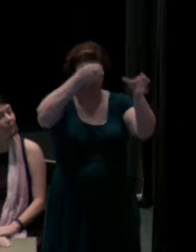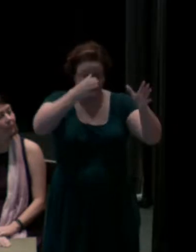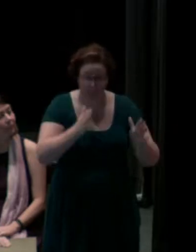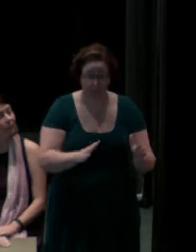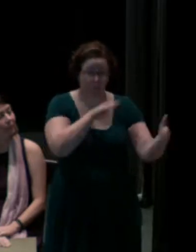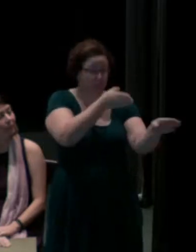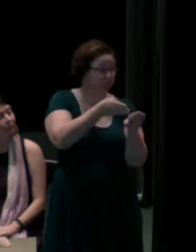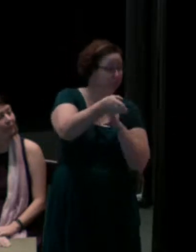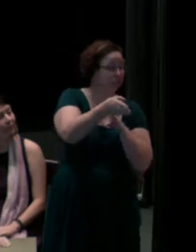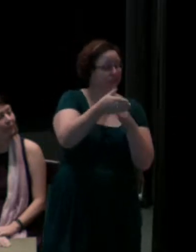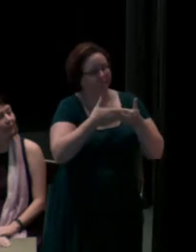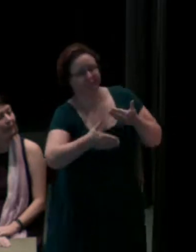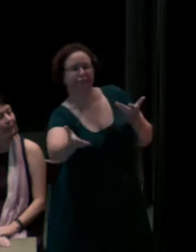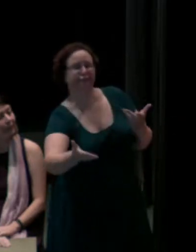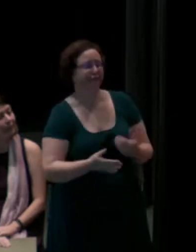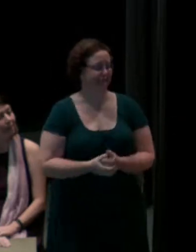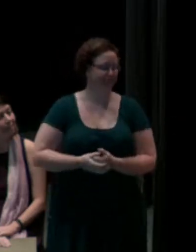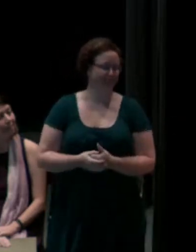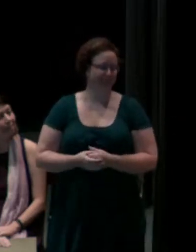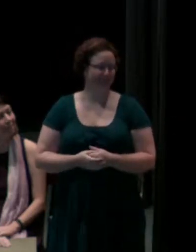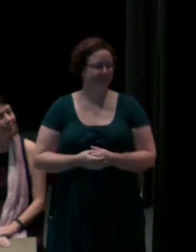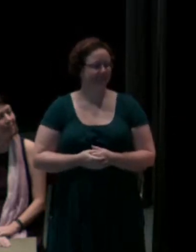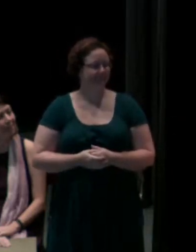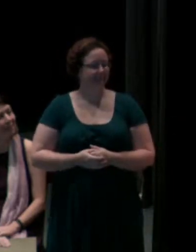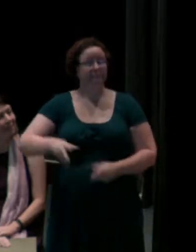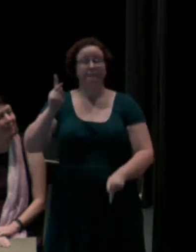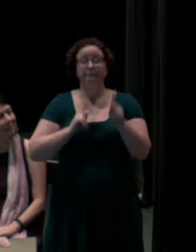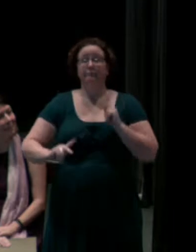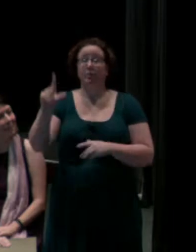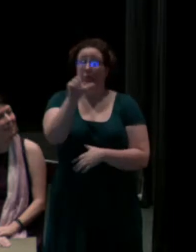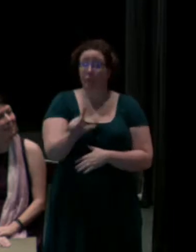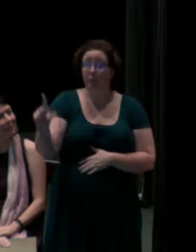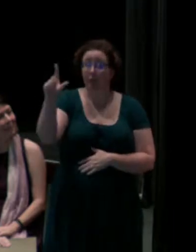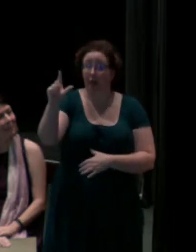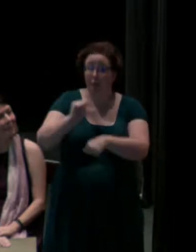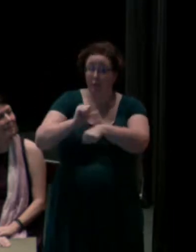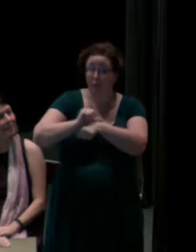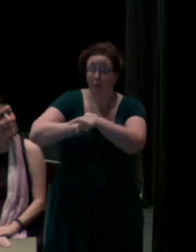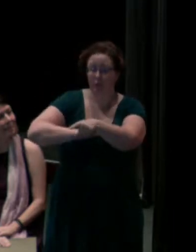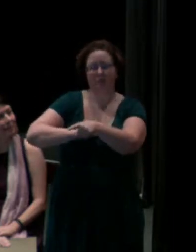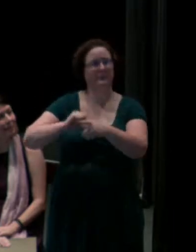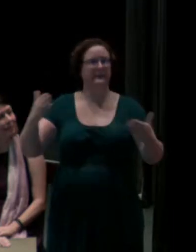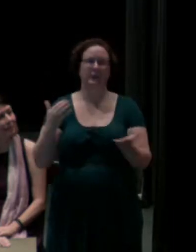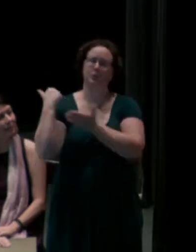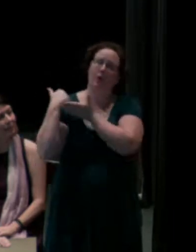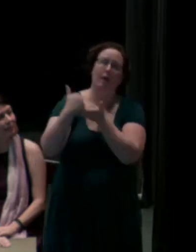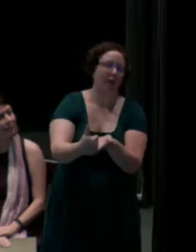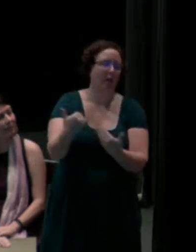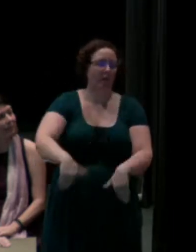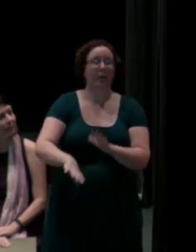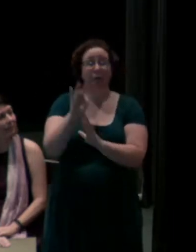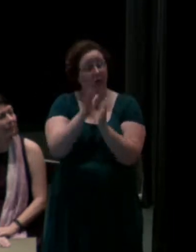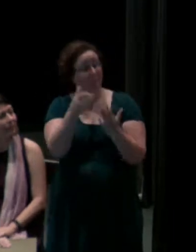career and beyond. The folks in the library are here to help. They can help you find